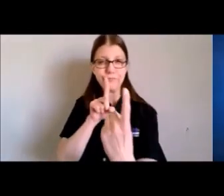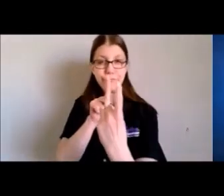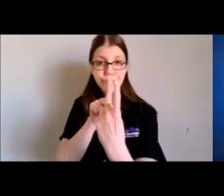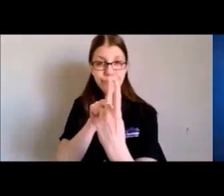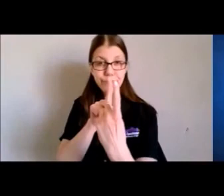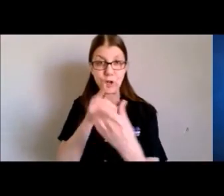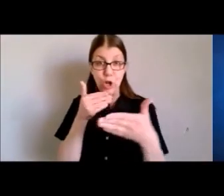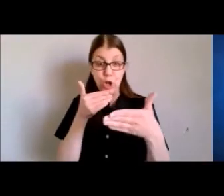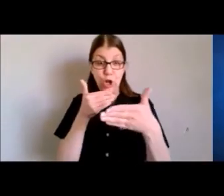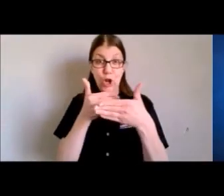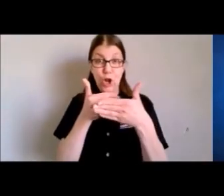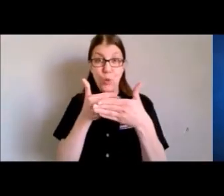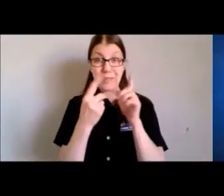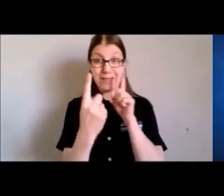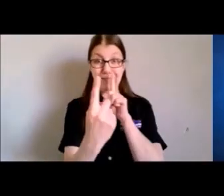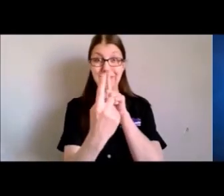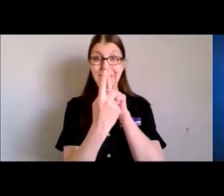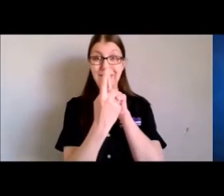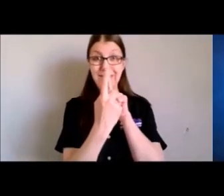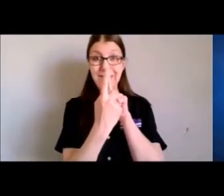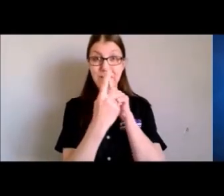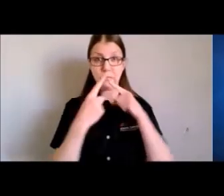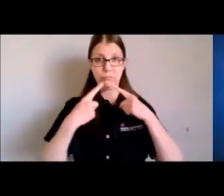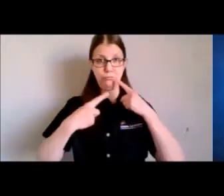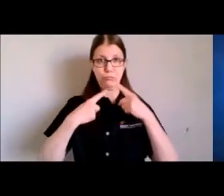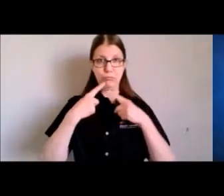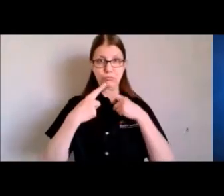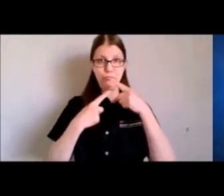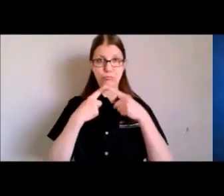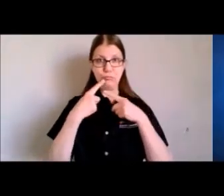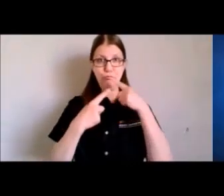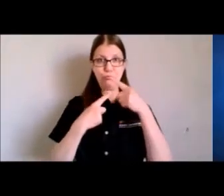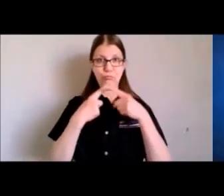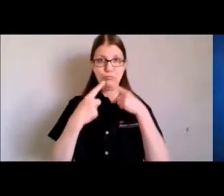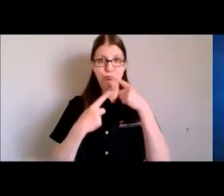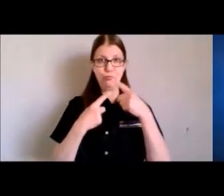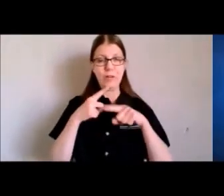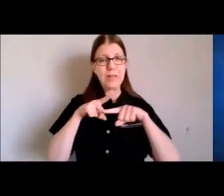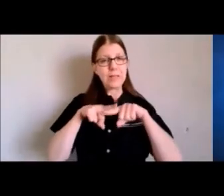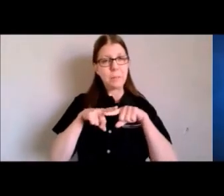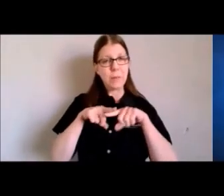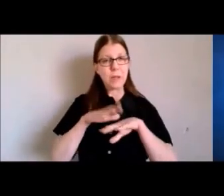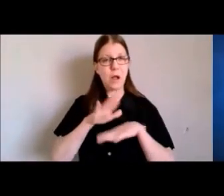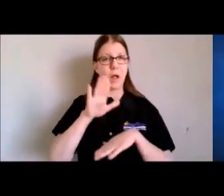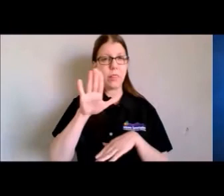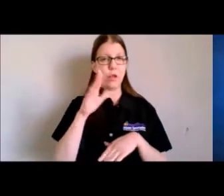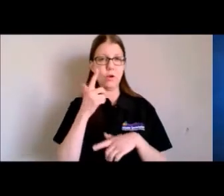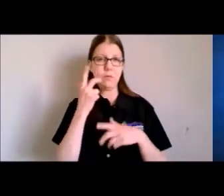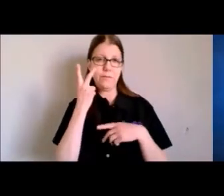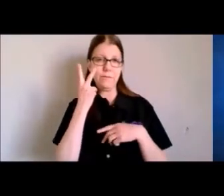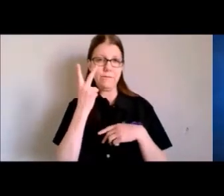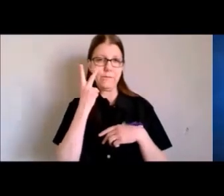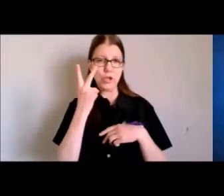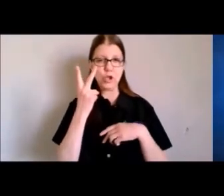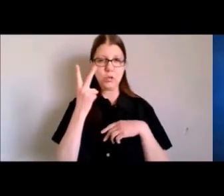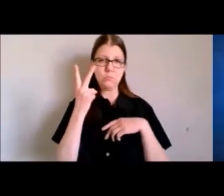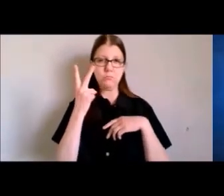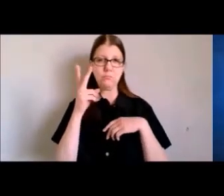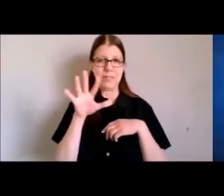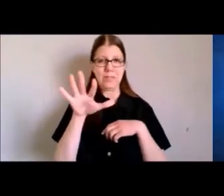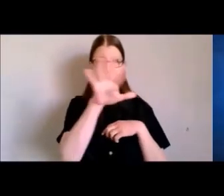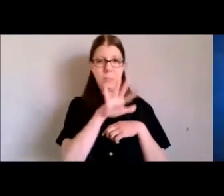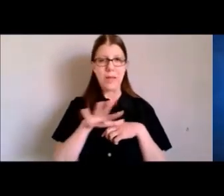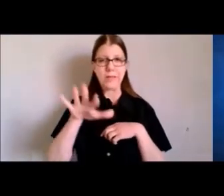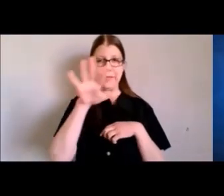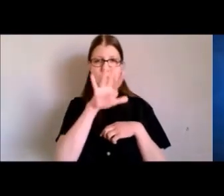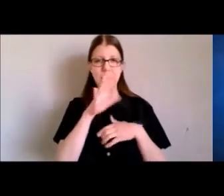has low vision, so they might need to be closer to you in order to communicate so that they can see the